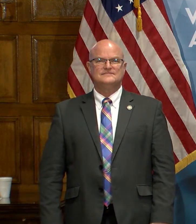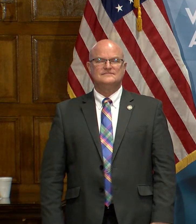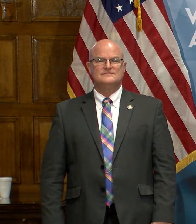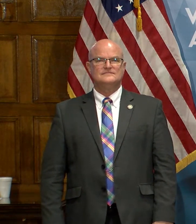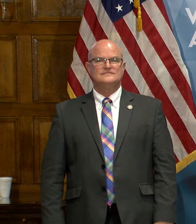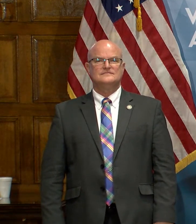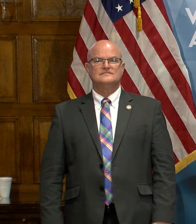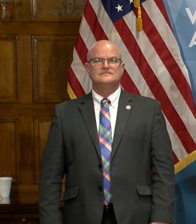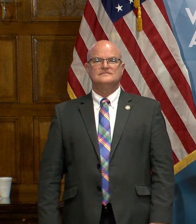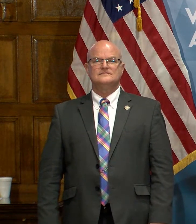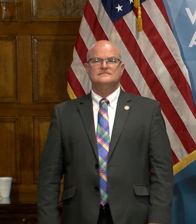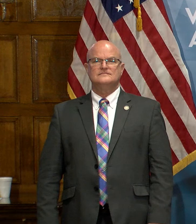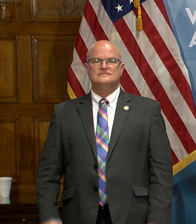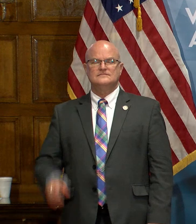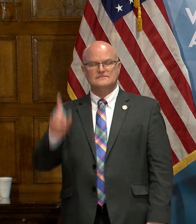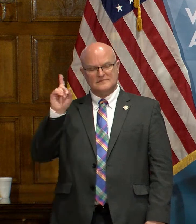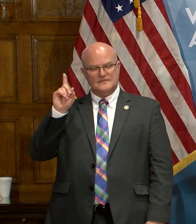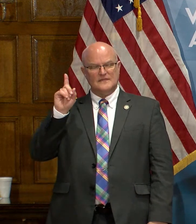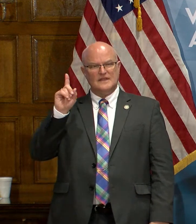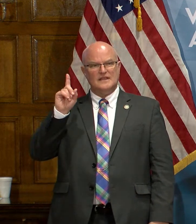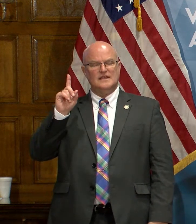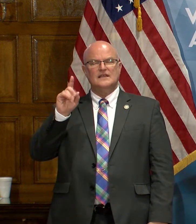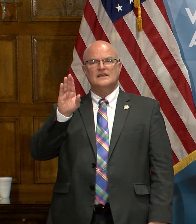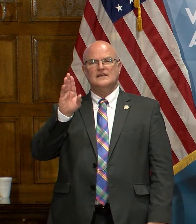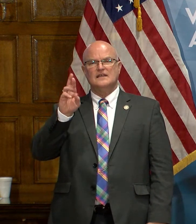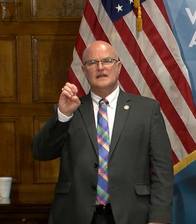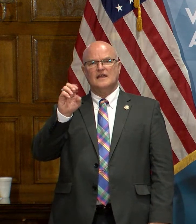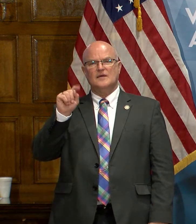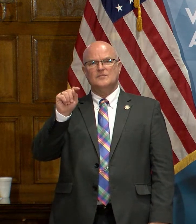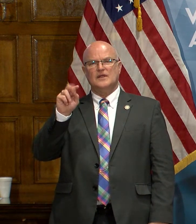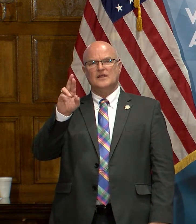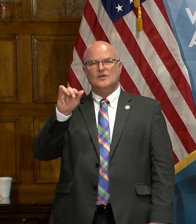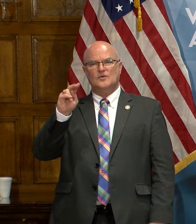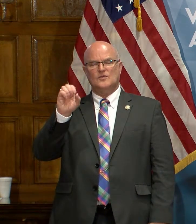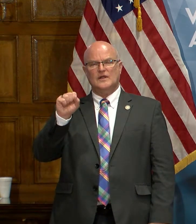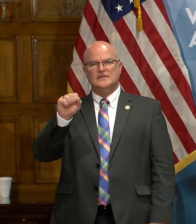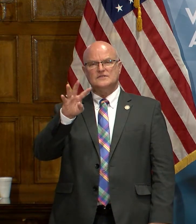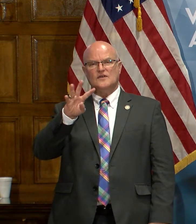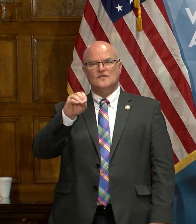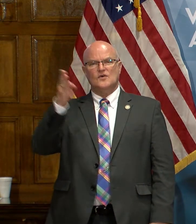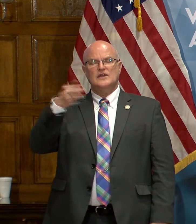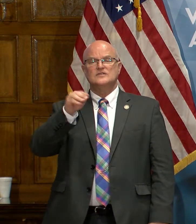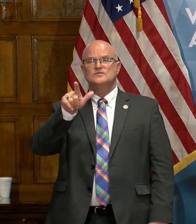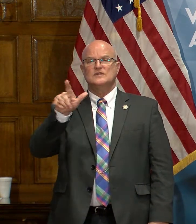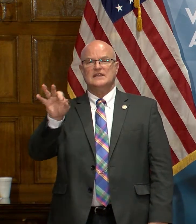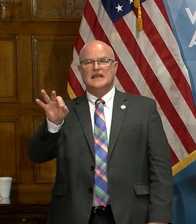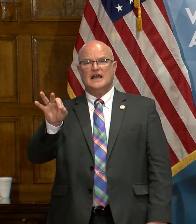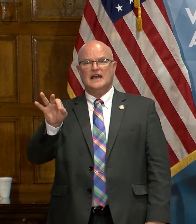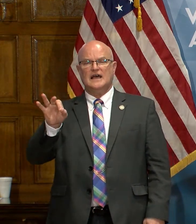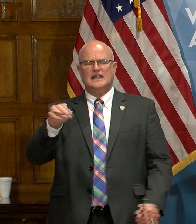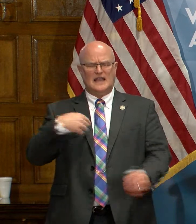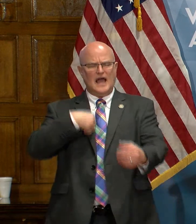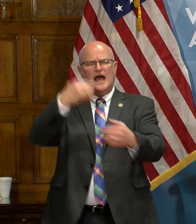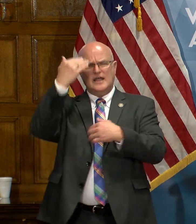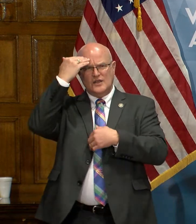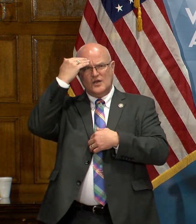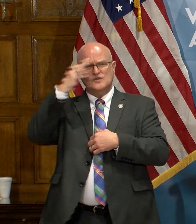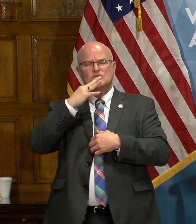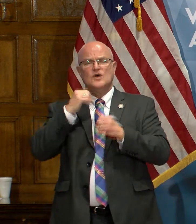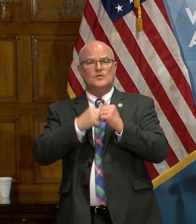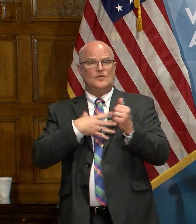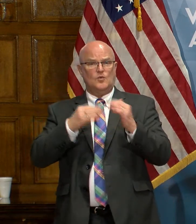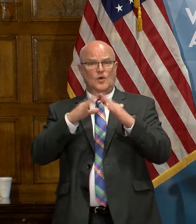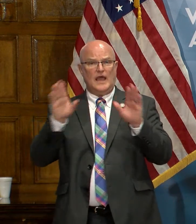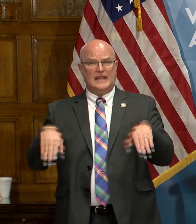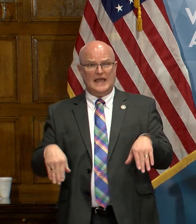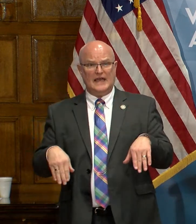Anything else? Yes, good afternoon, Governor. Brett Raines with 4029 News. We know you speak often with the White House on the call. Any update